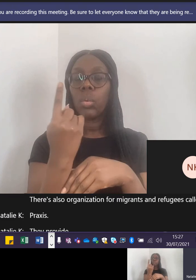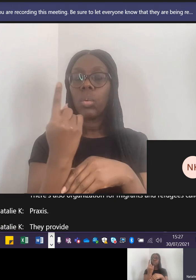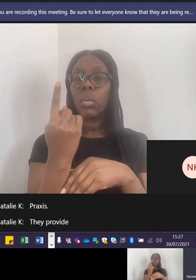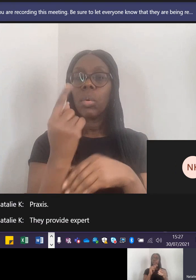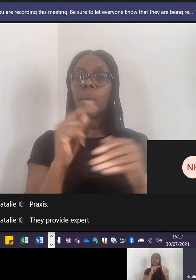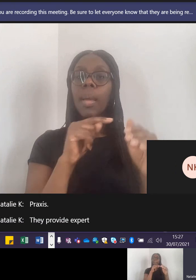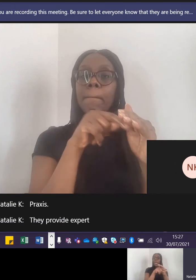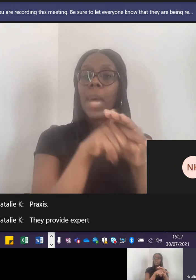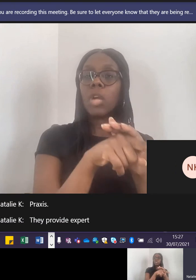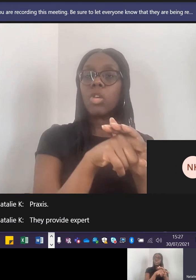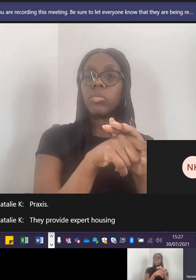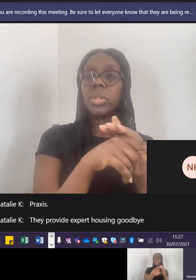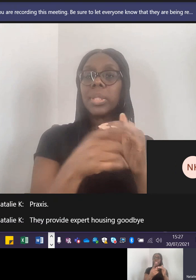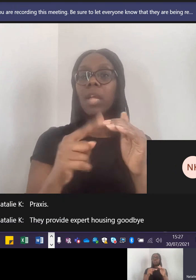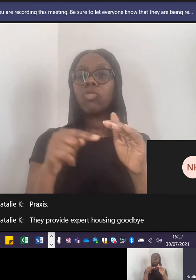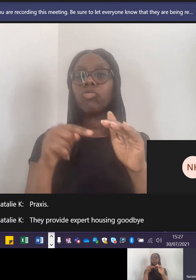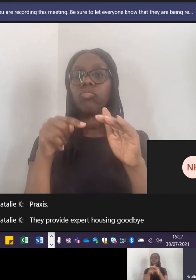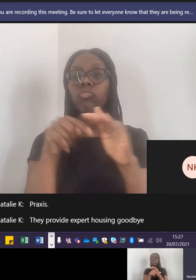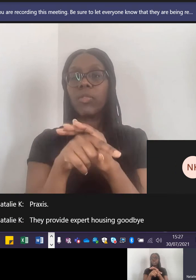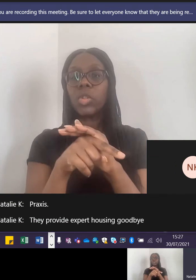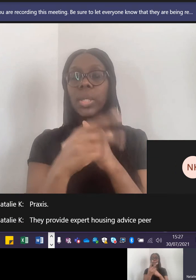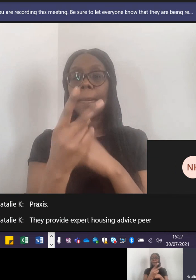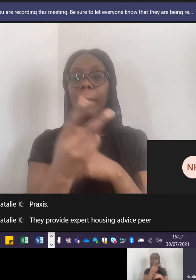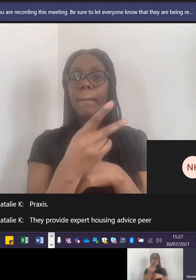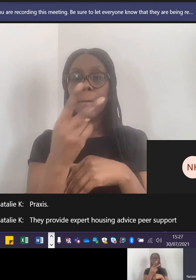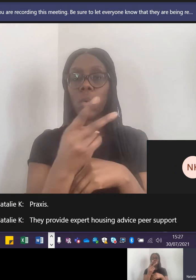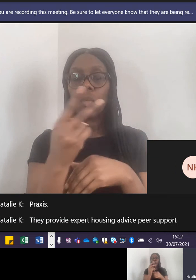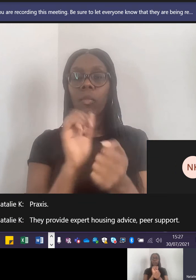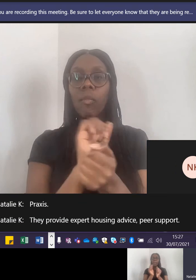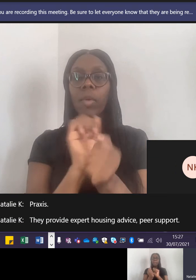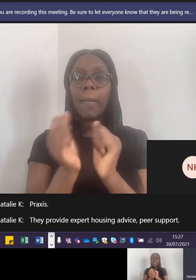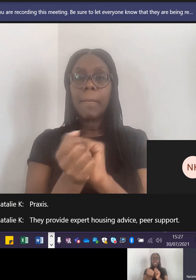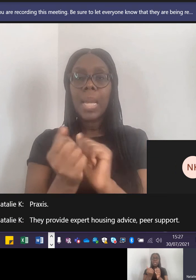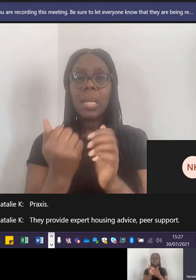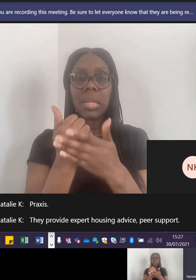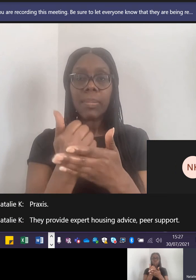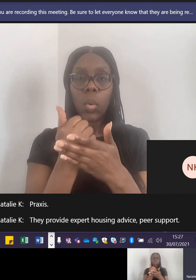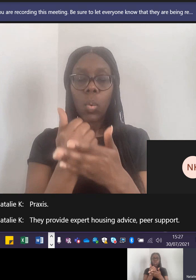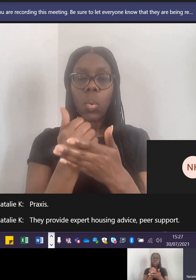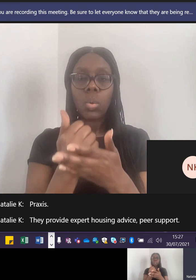expert housing advice, peer support,